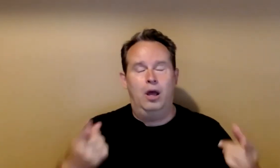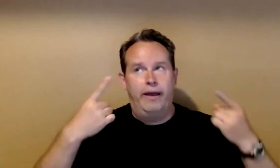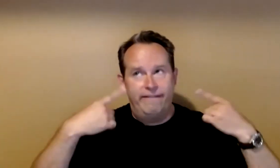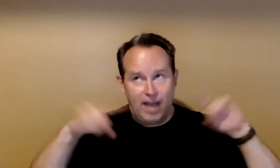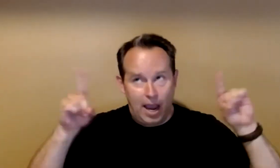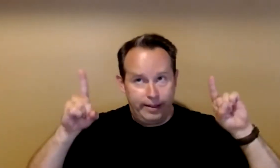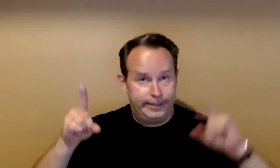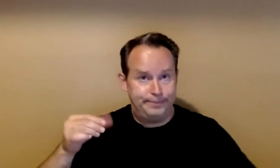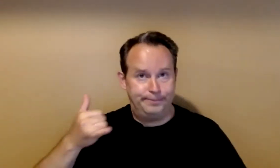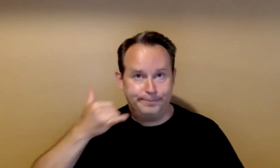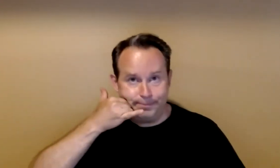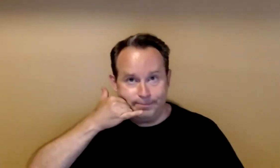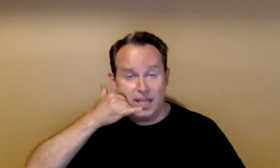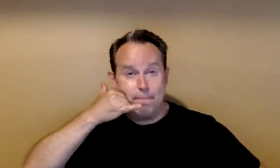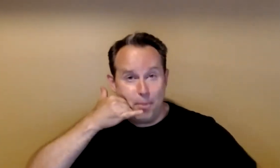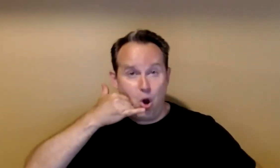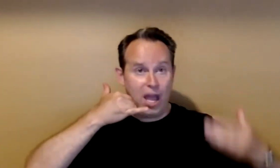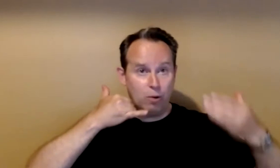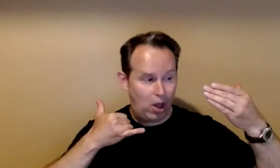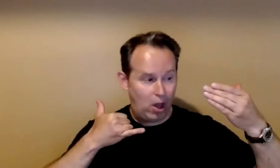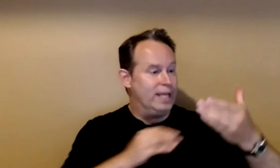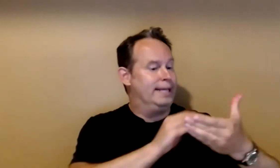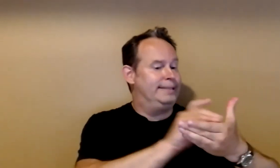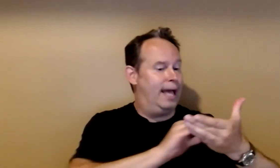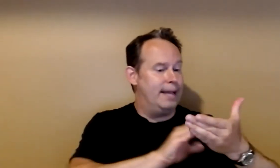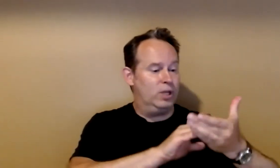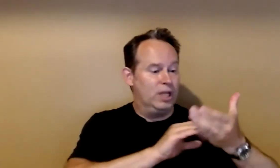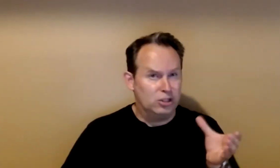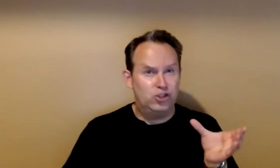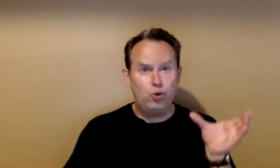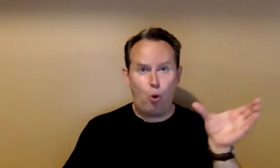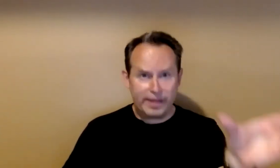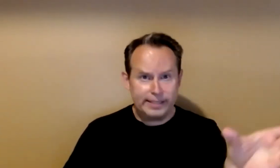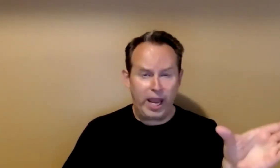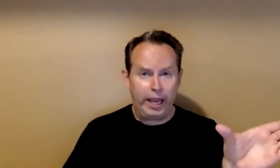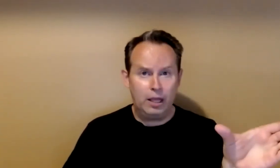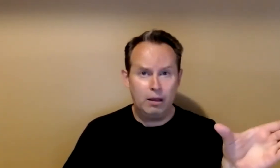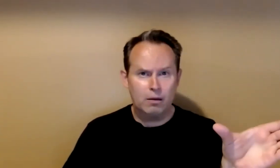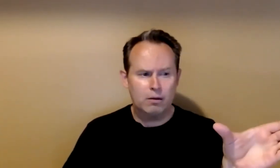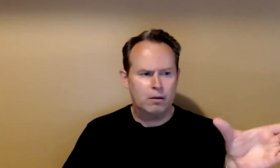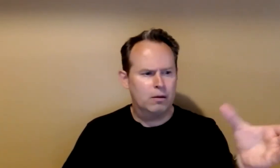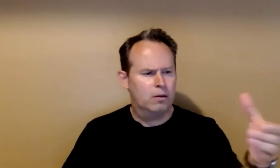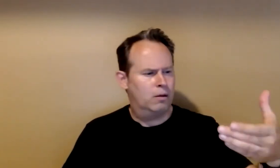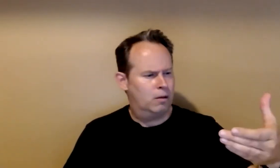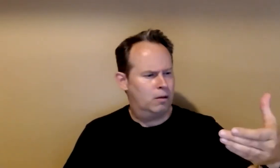couldn't understand him either. Finally, he pulled out his phone and he typed it and showed me the screen.